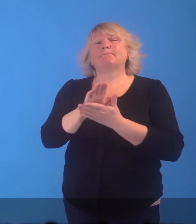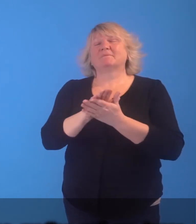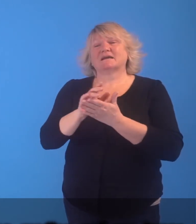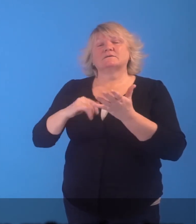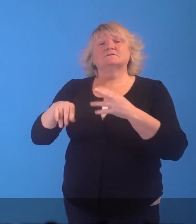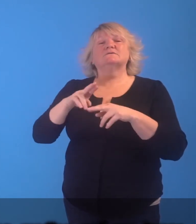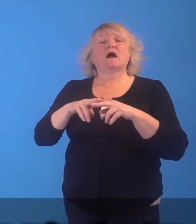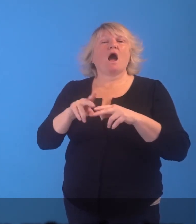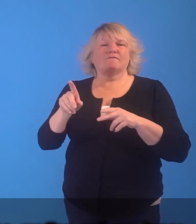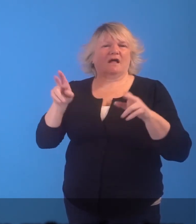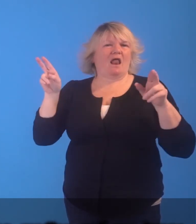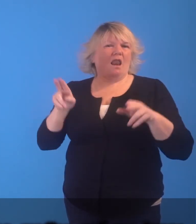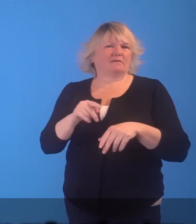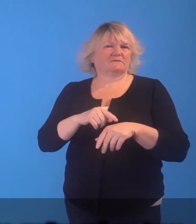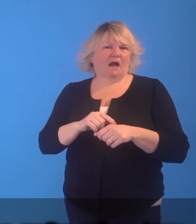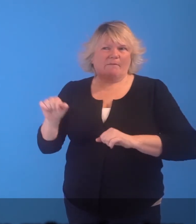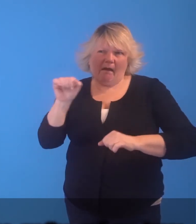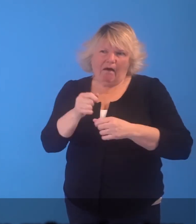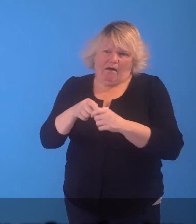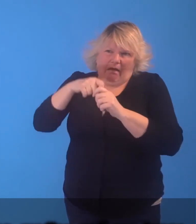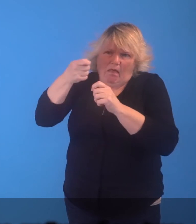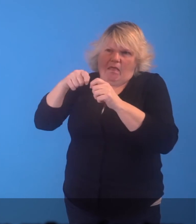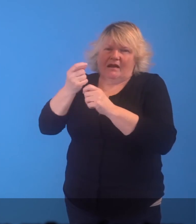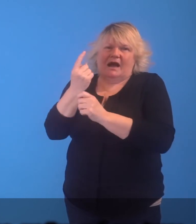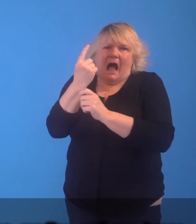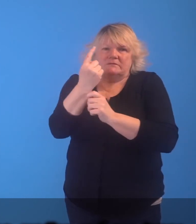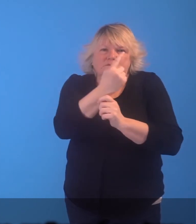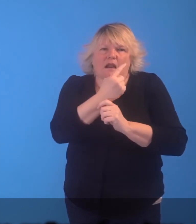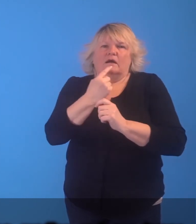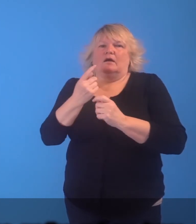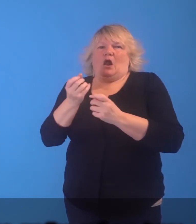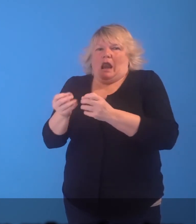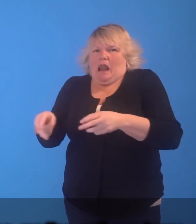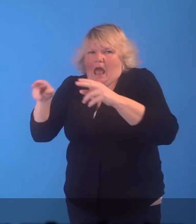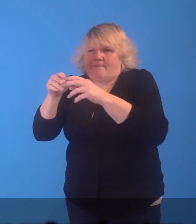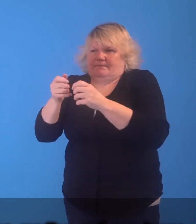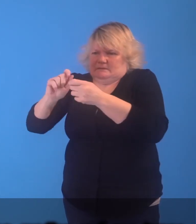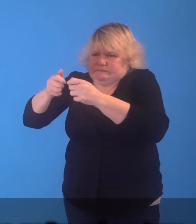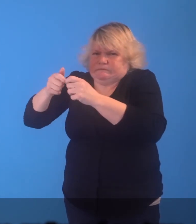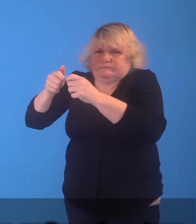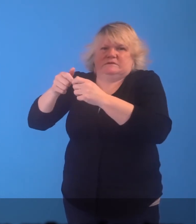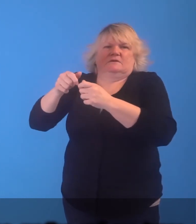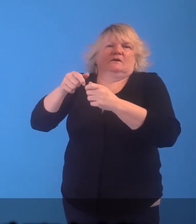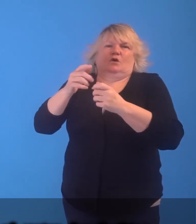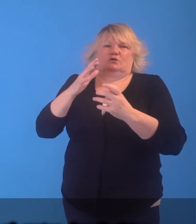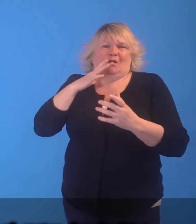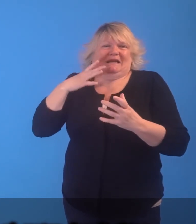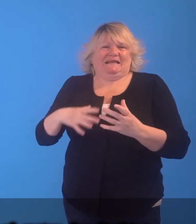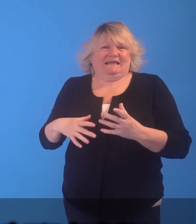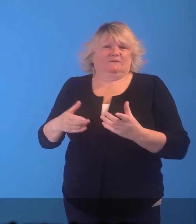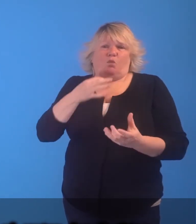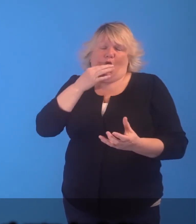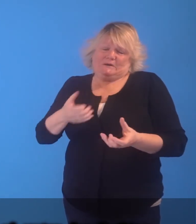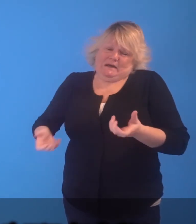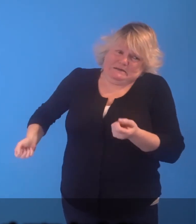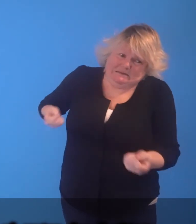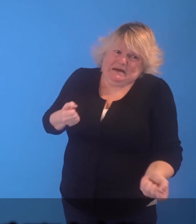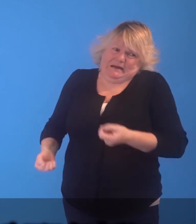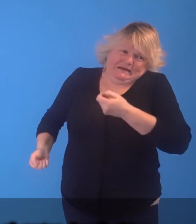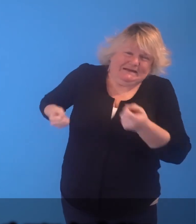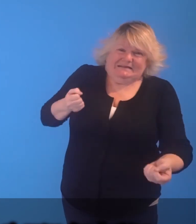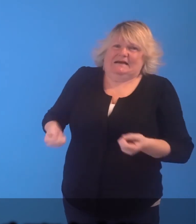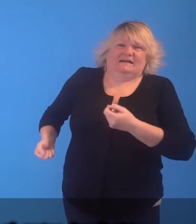A sizable fireplace ensured that the room was always warm and comfortable. A perfect place to spend